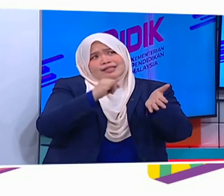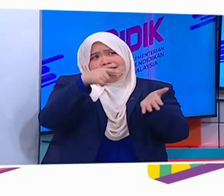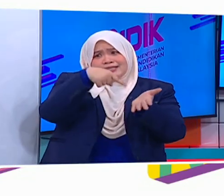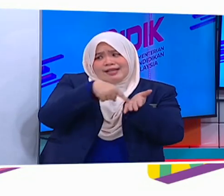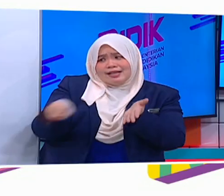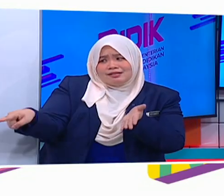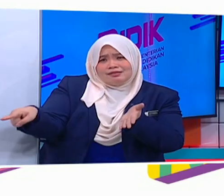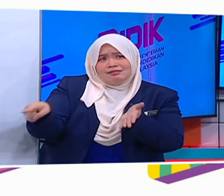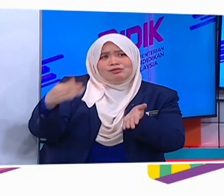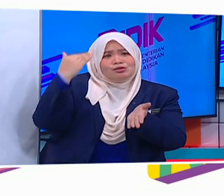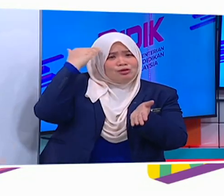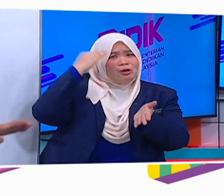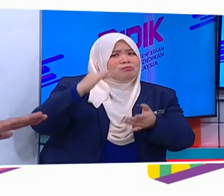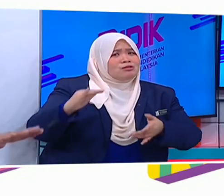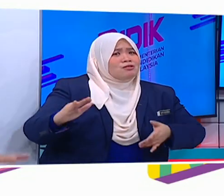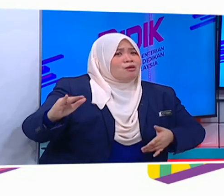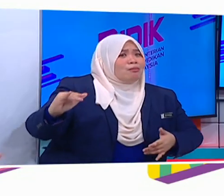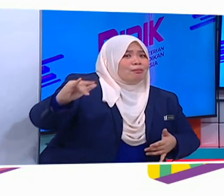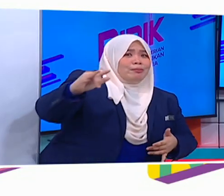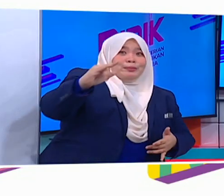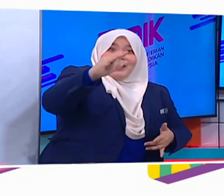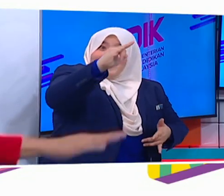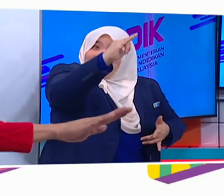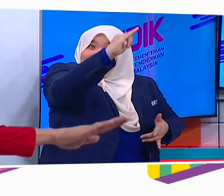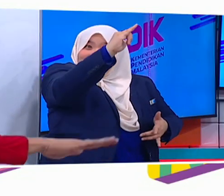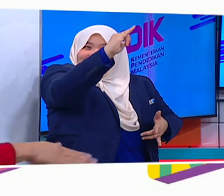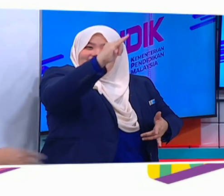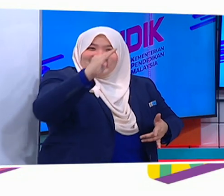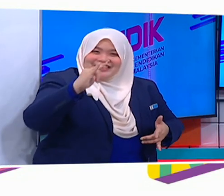what is this? Do you know?